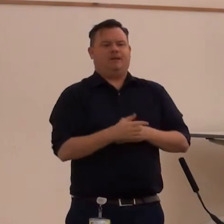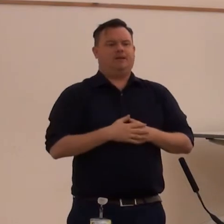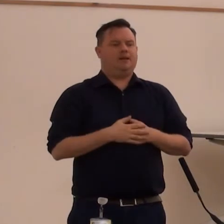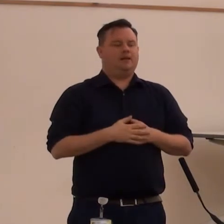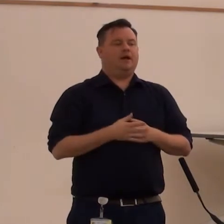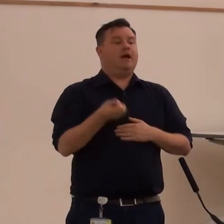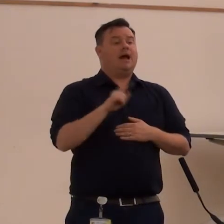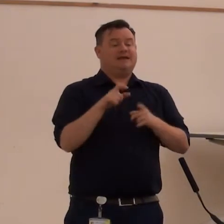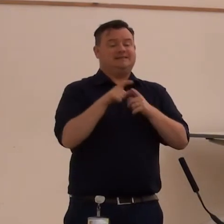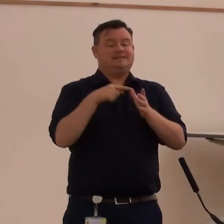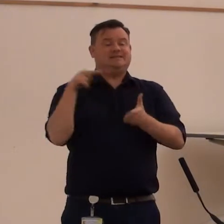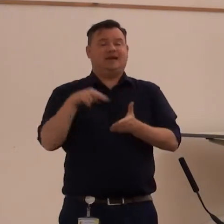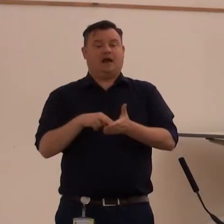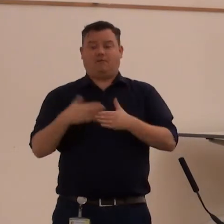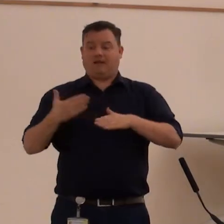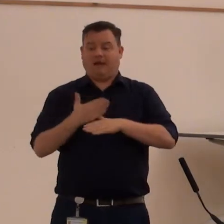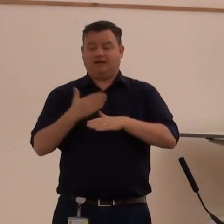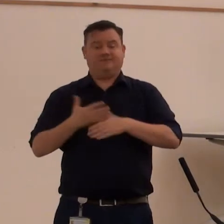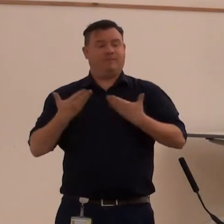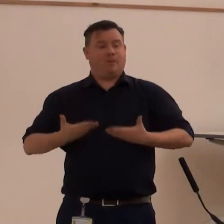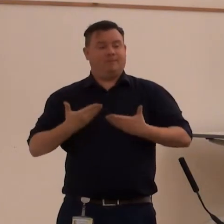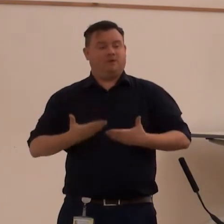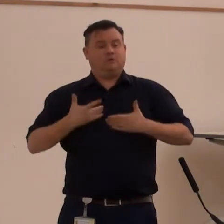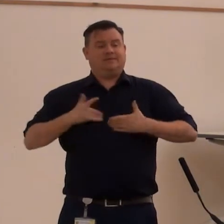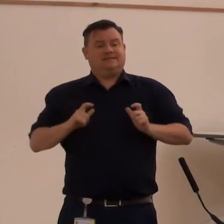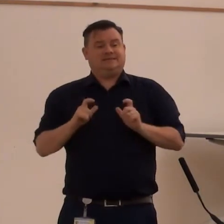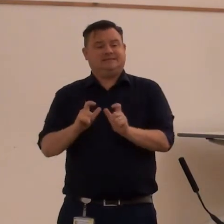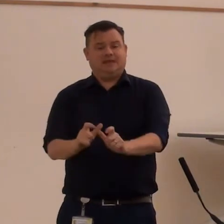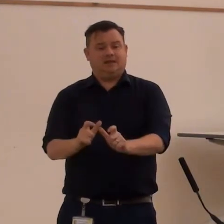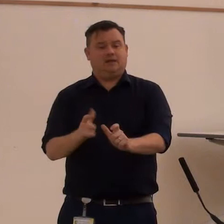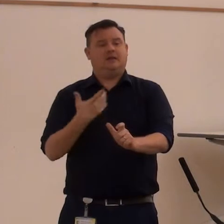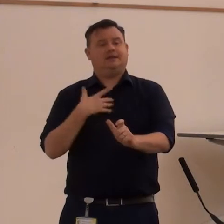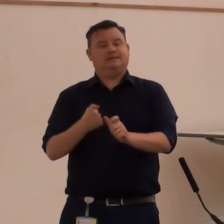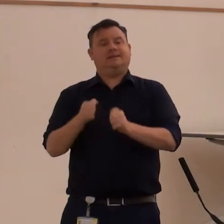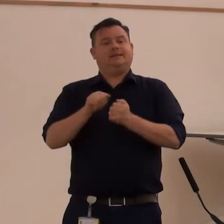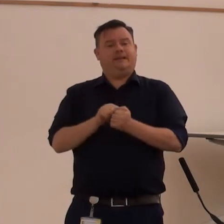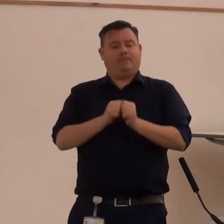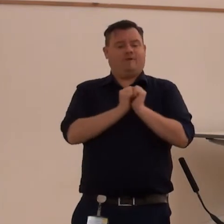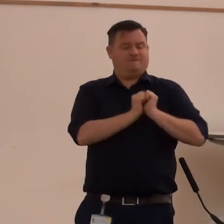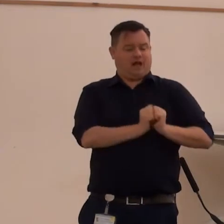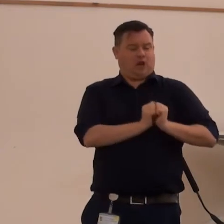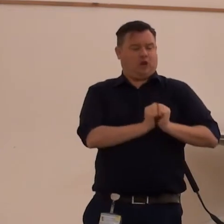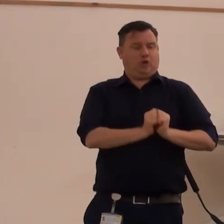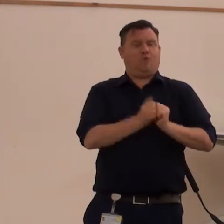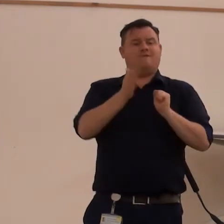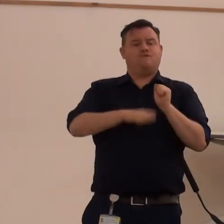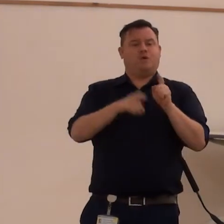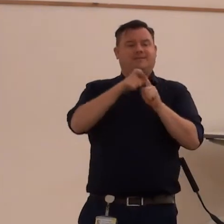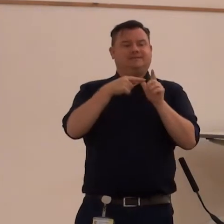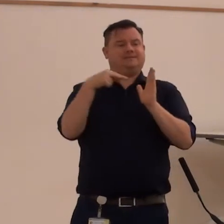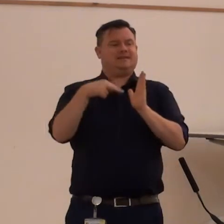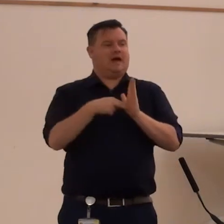And although Dan is active at the moment, we still need to keep that principle. And one thing I do want to say,